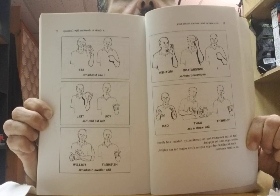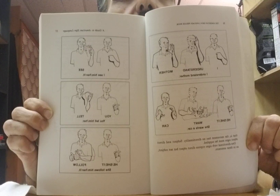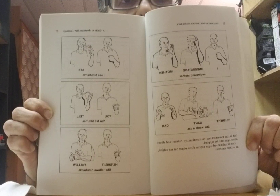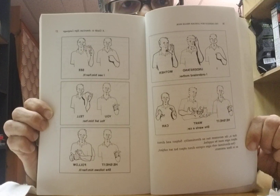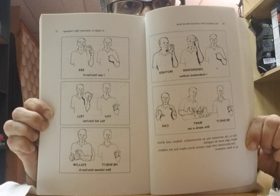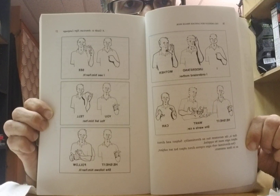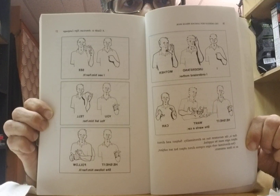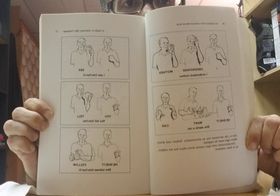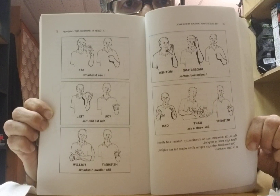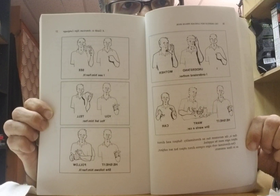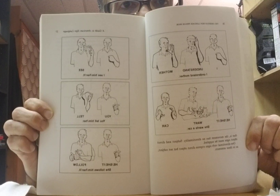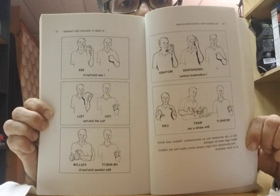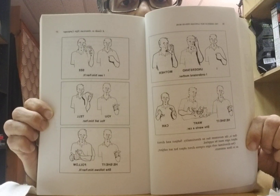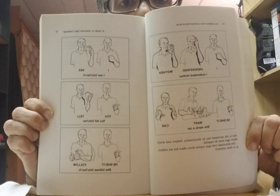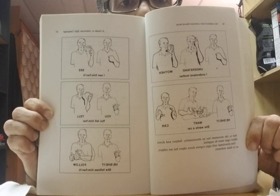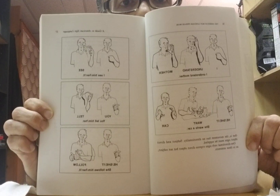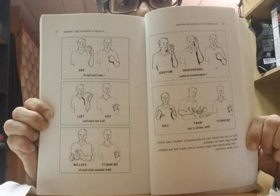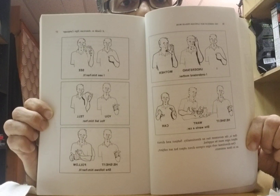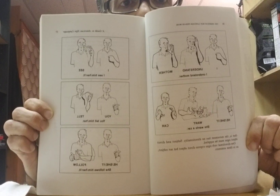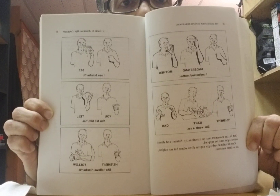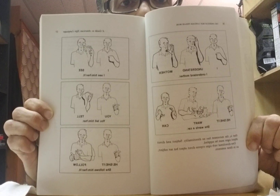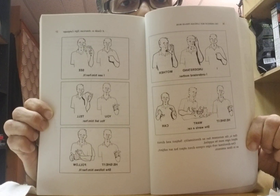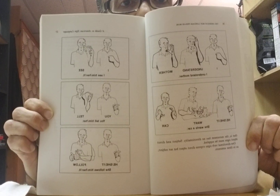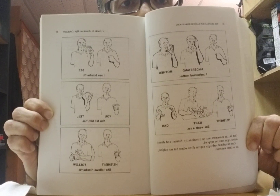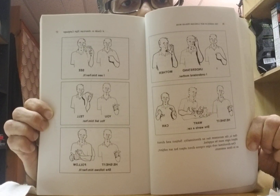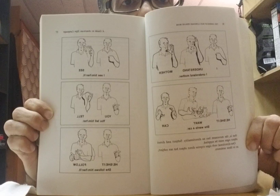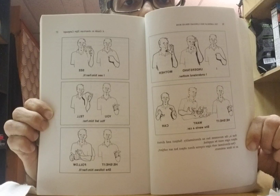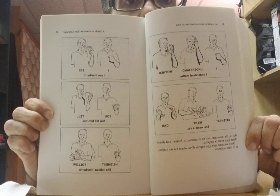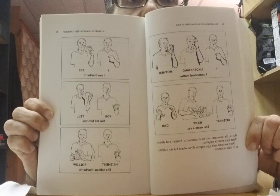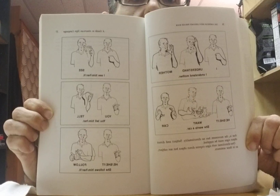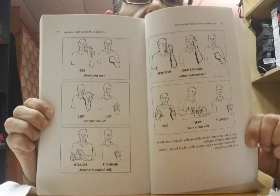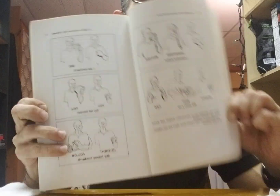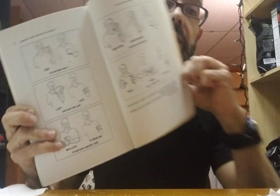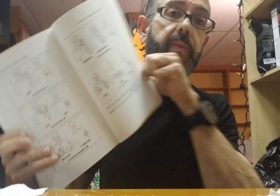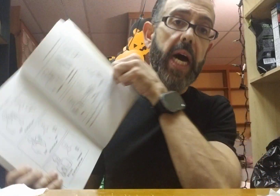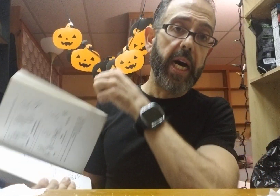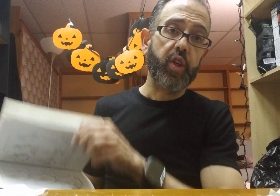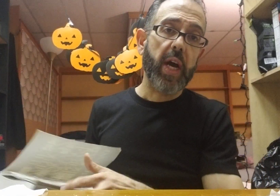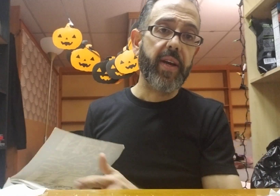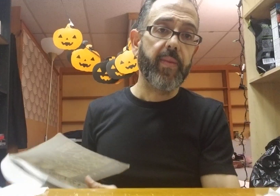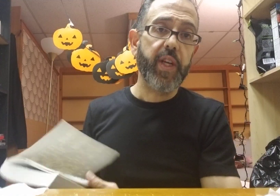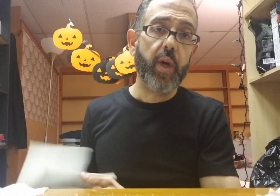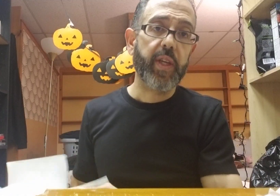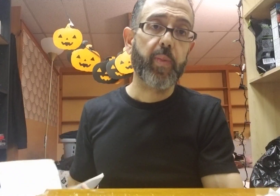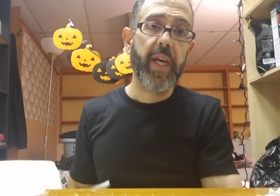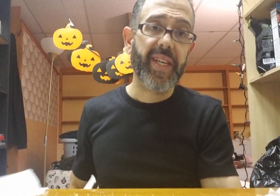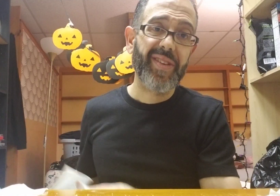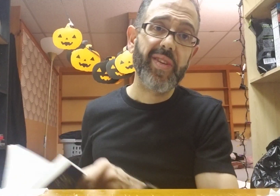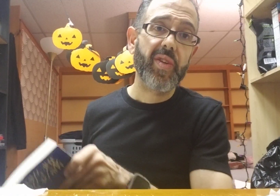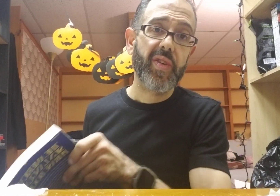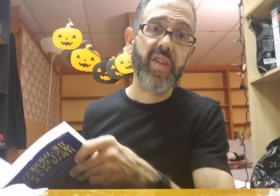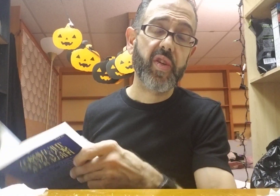comments, please leave them below, and I'll try to explain, because this is a